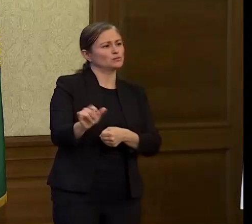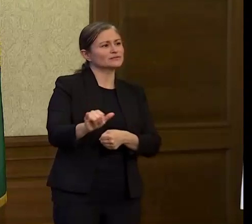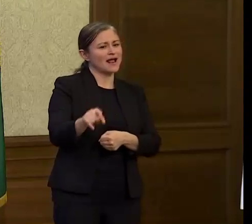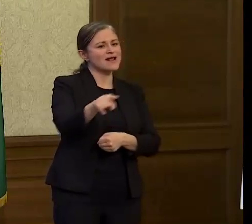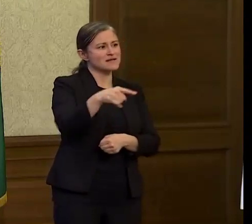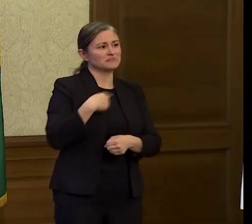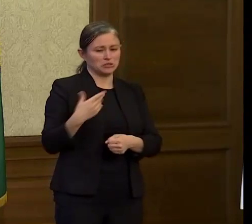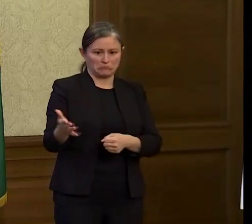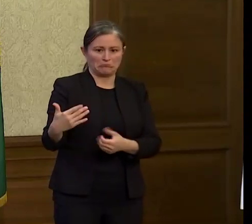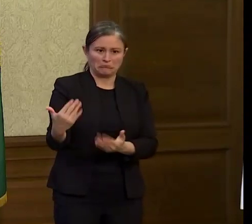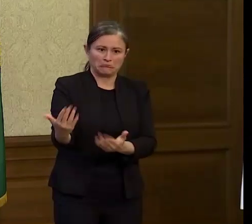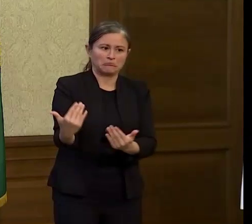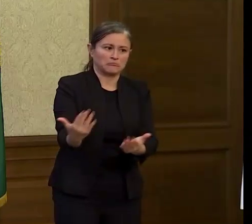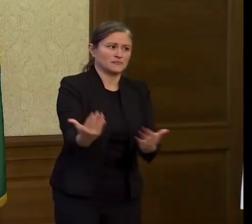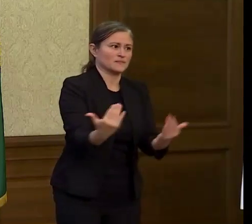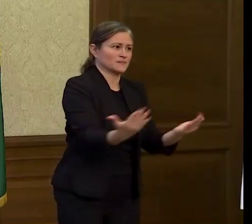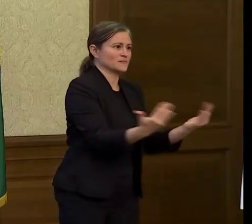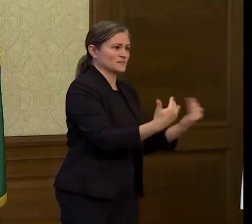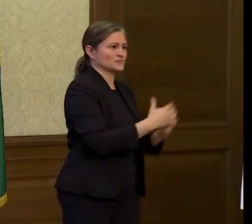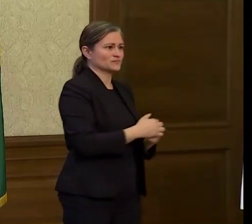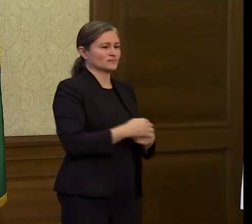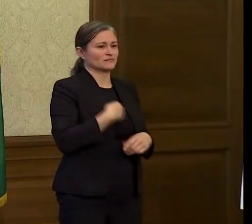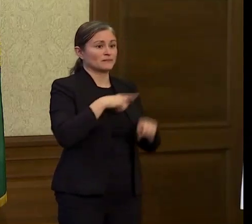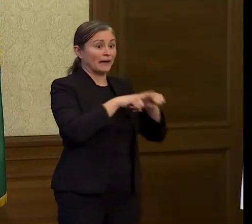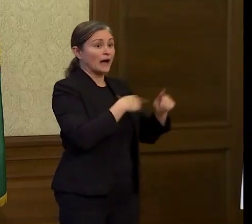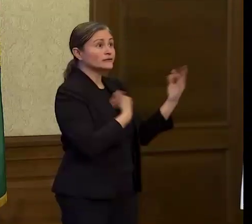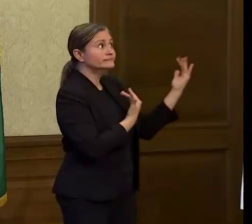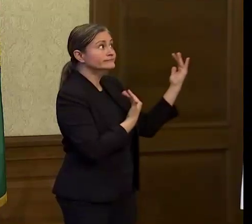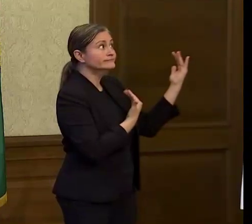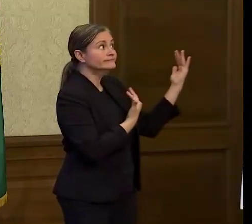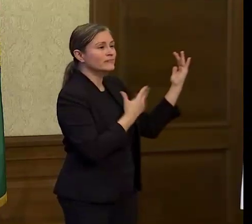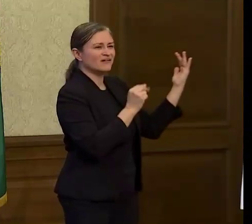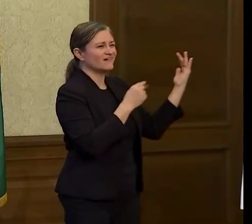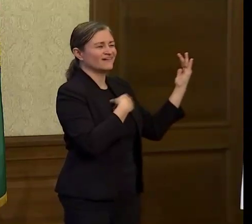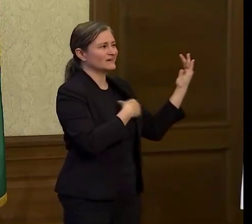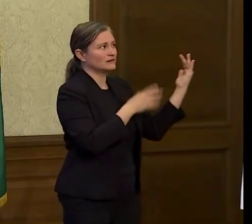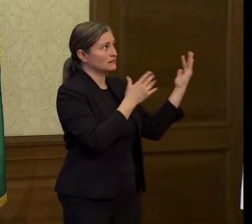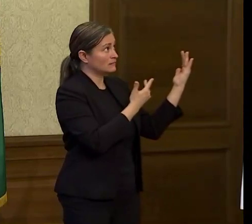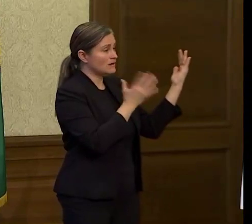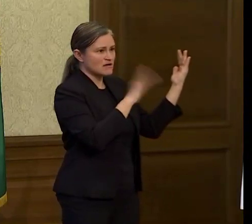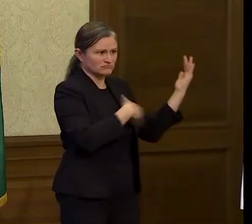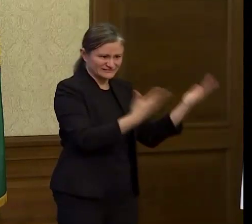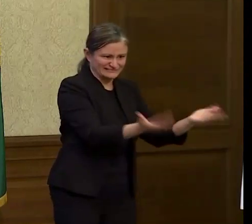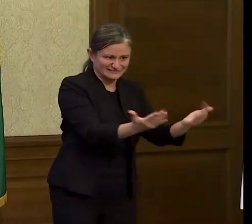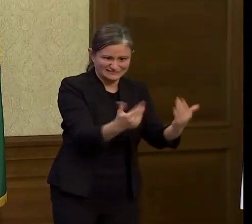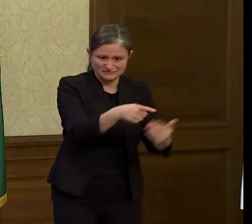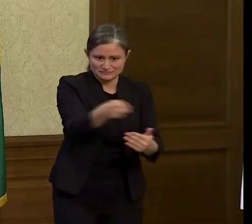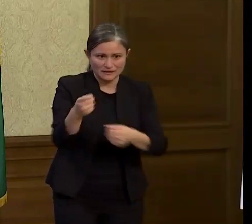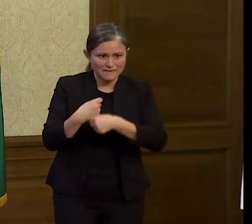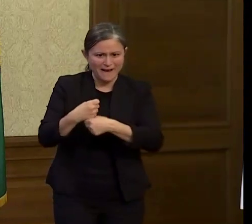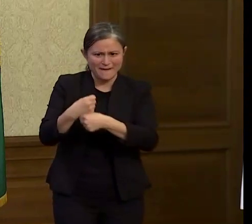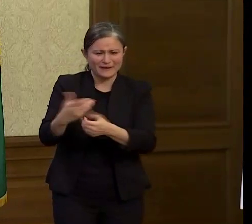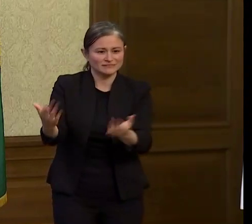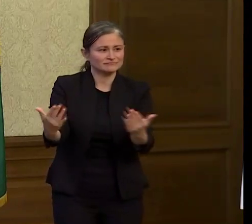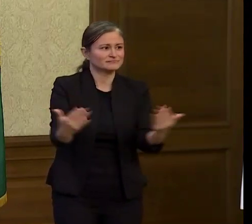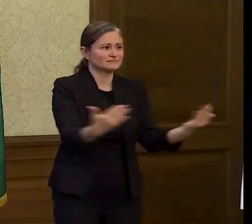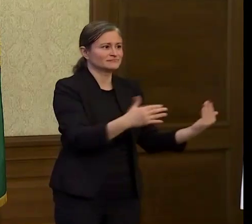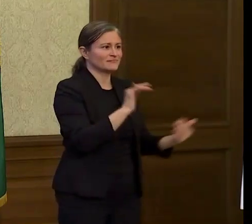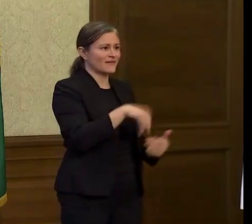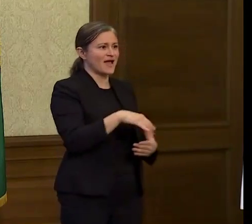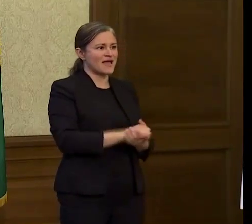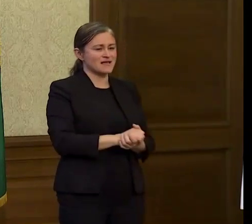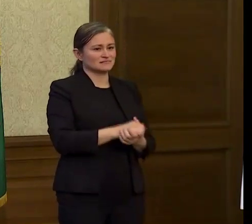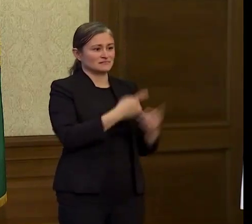we just can't depend on the federal government to help us. We can't depend on the federal government doing what it should do, which